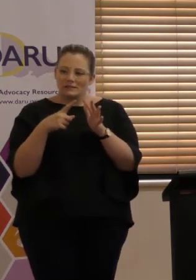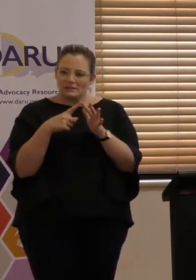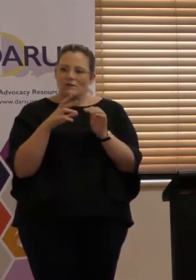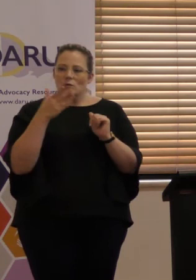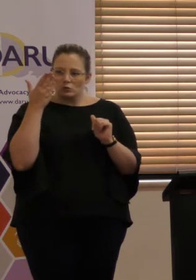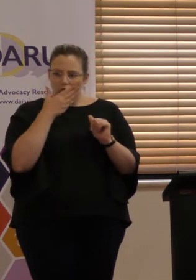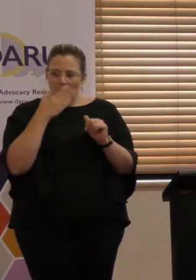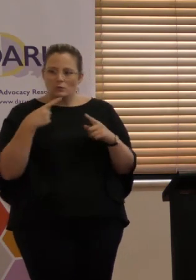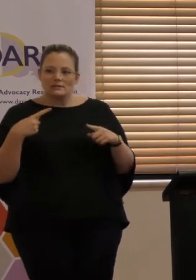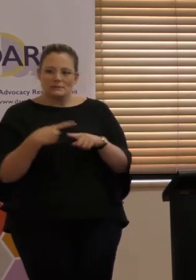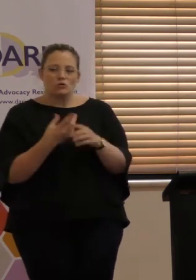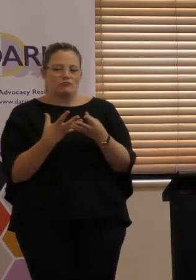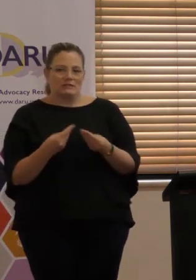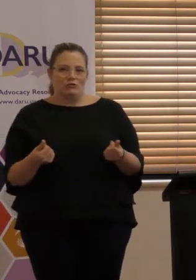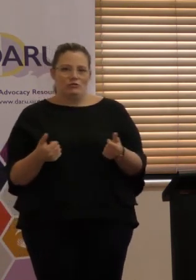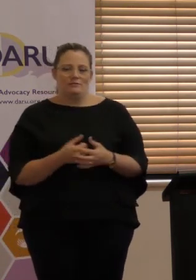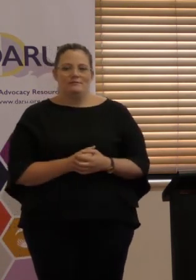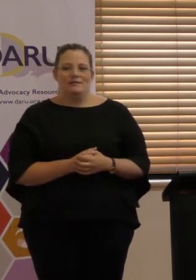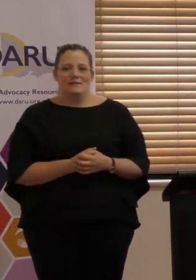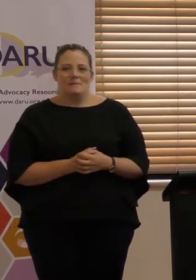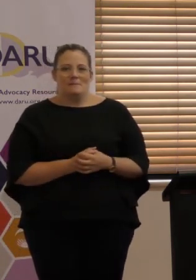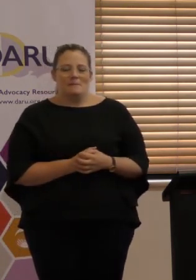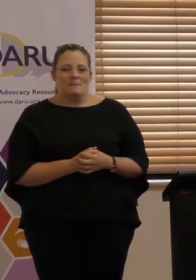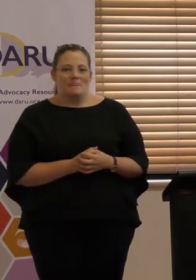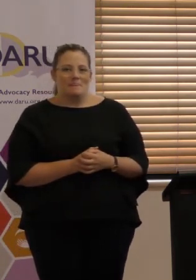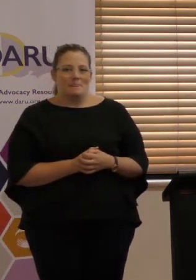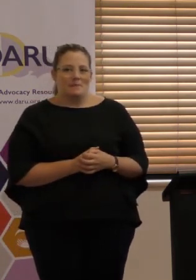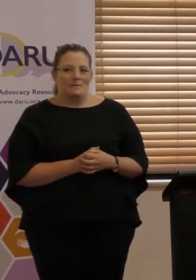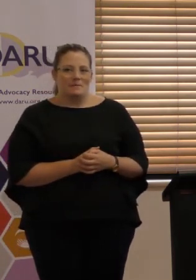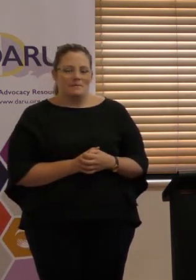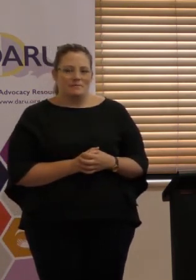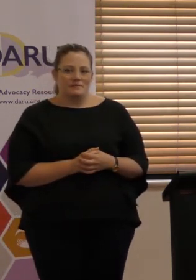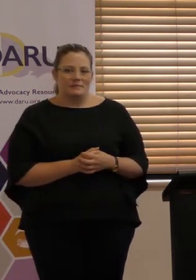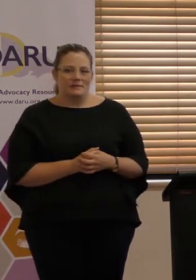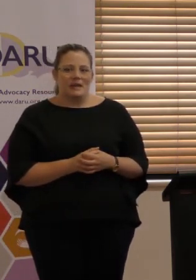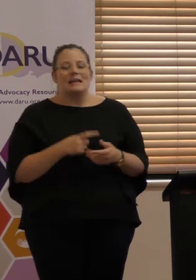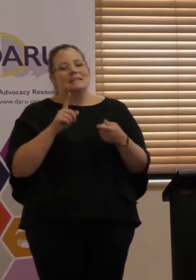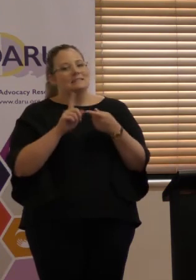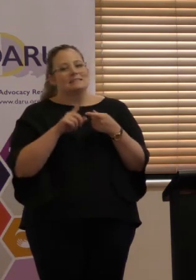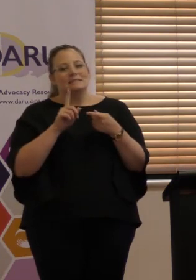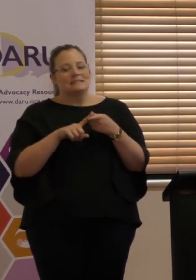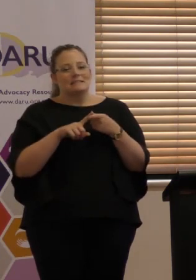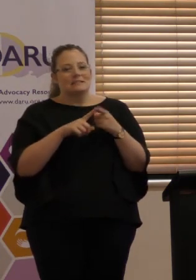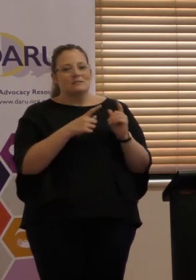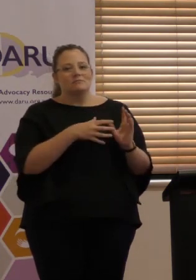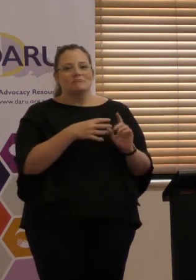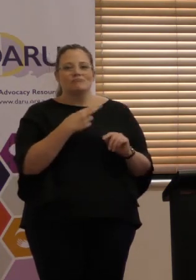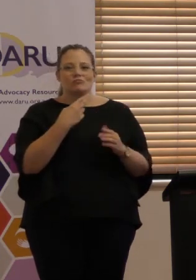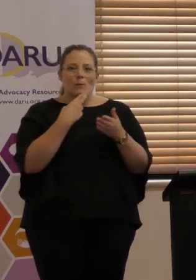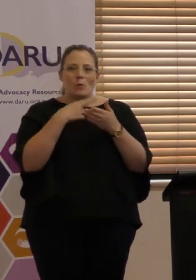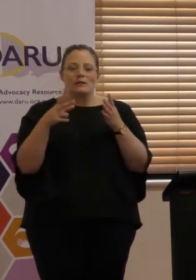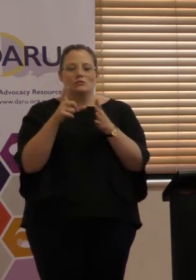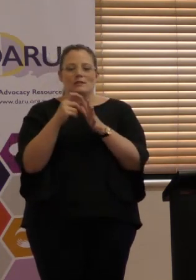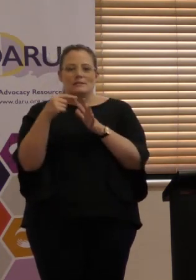because, as people point out, it is still reporting to the Deputy Secretary of Education, so it's